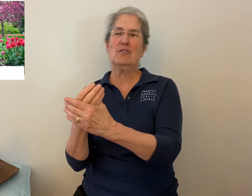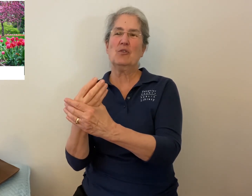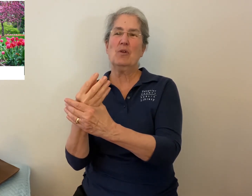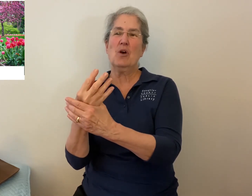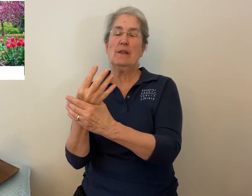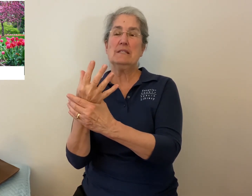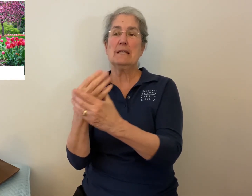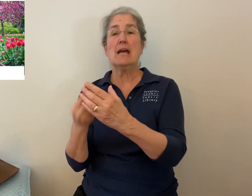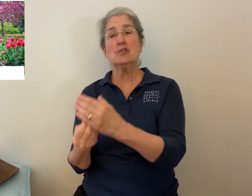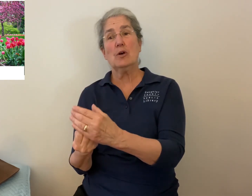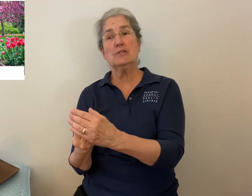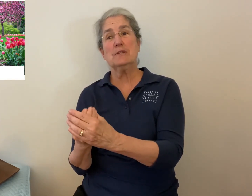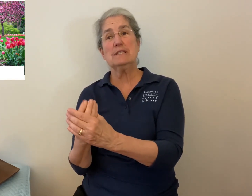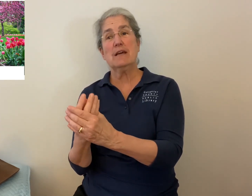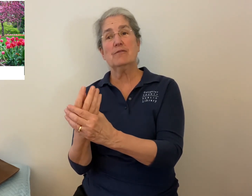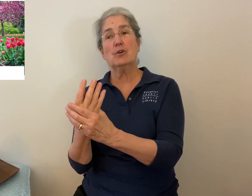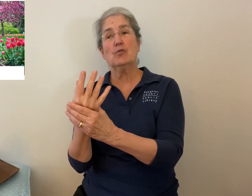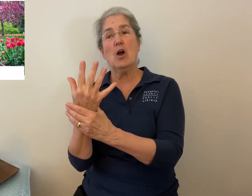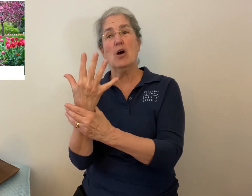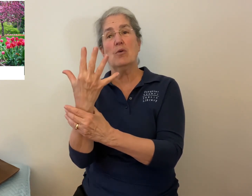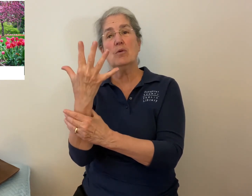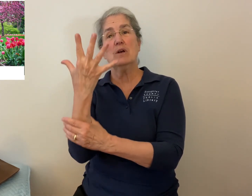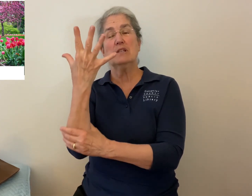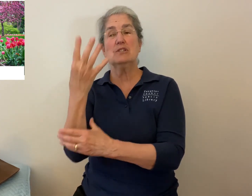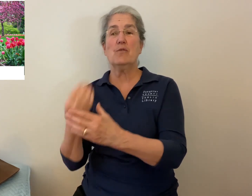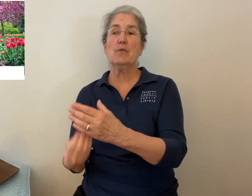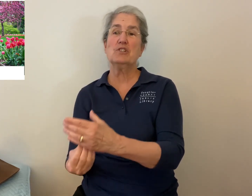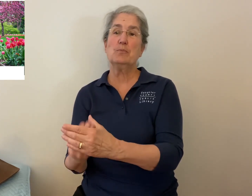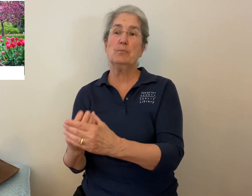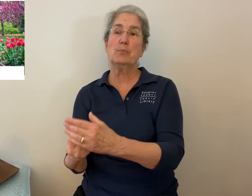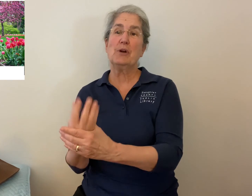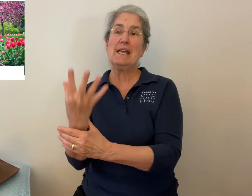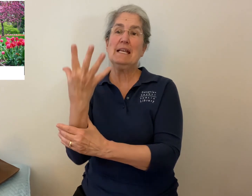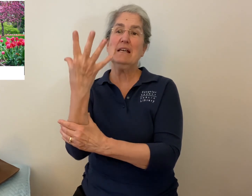And this is actually also the sign for grow. So for spring,